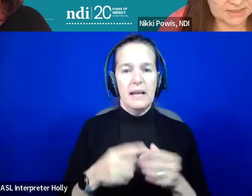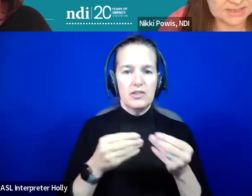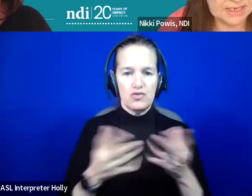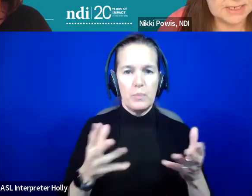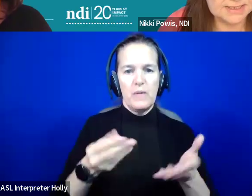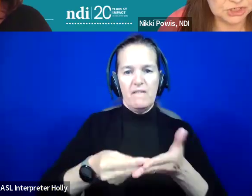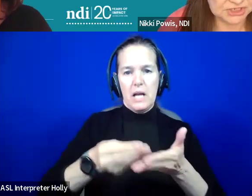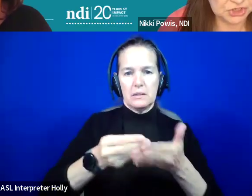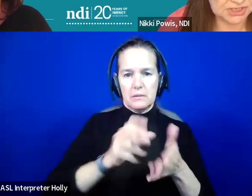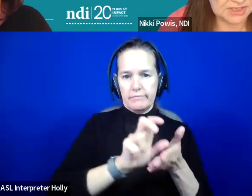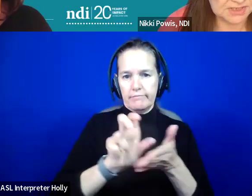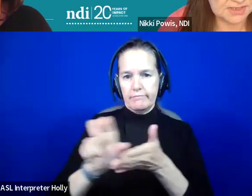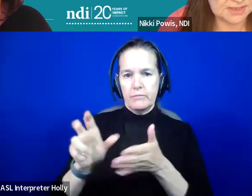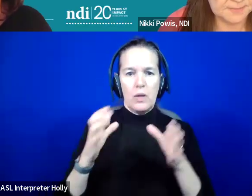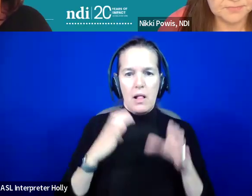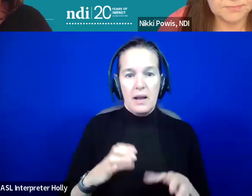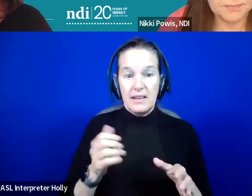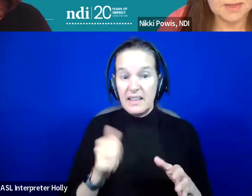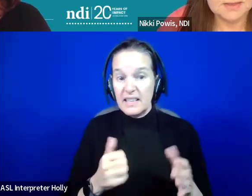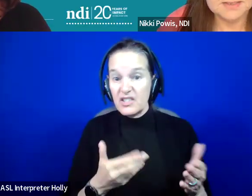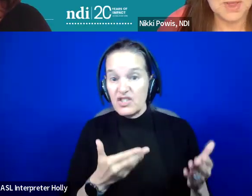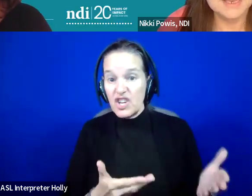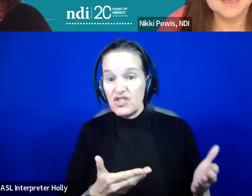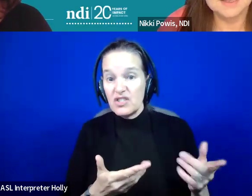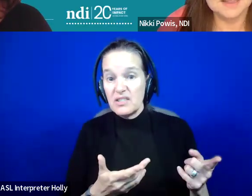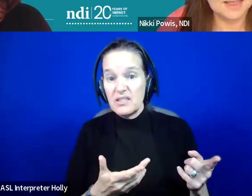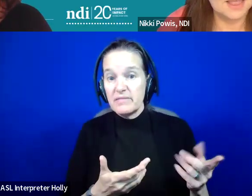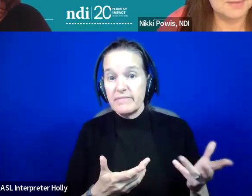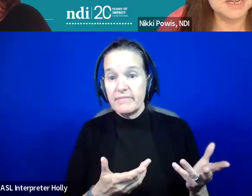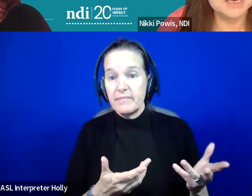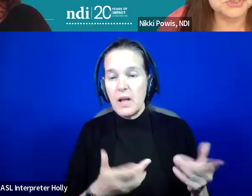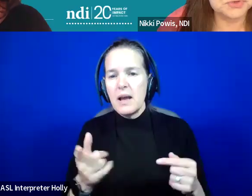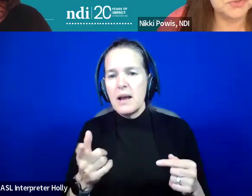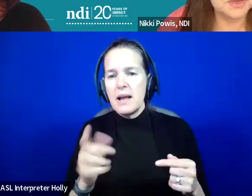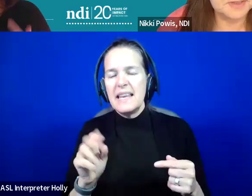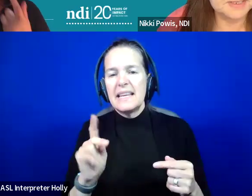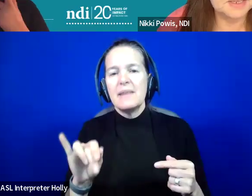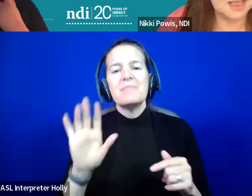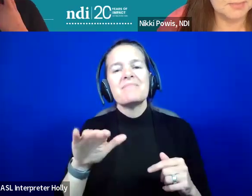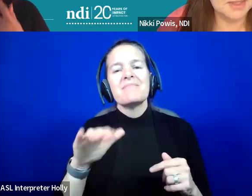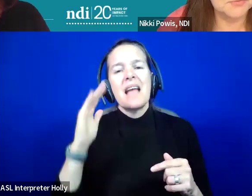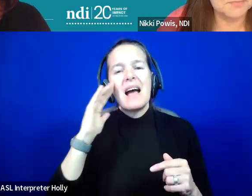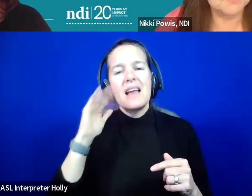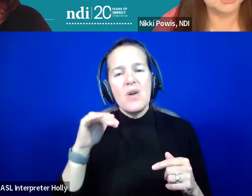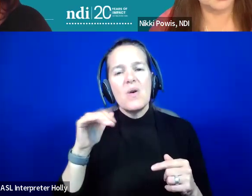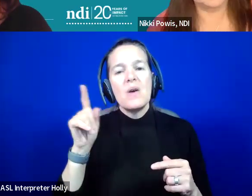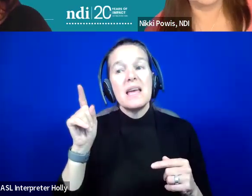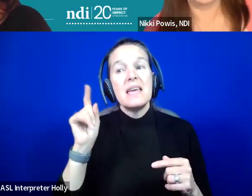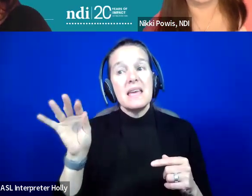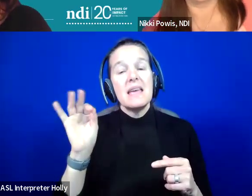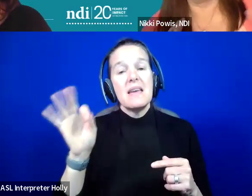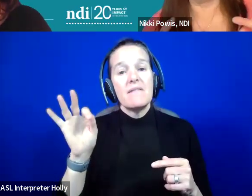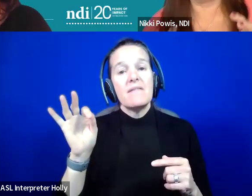to the client. Any suggestions? I would So say, yeah. yeah, I mean, I do know that if it's coming from